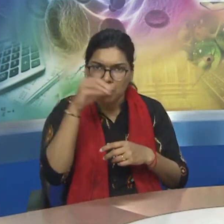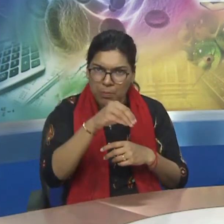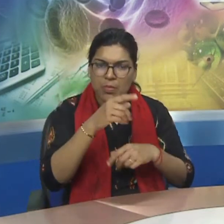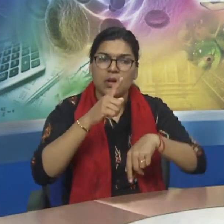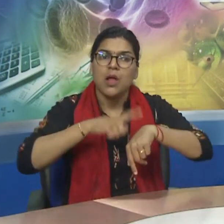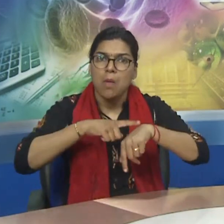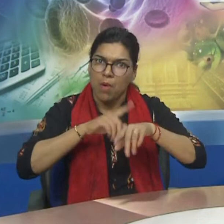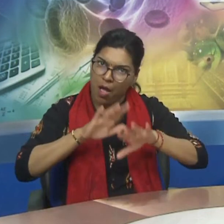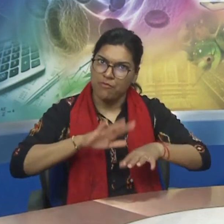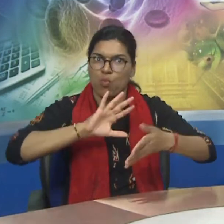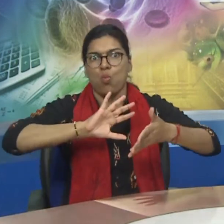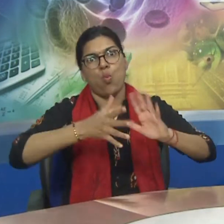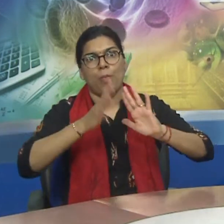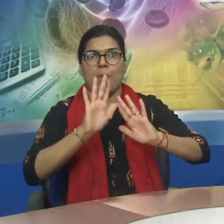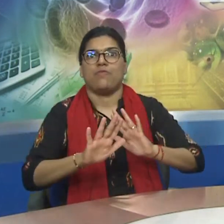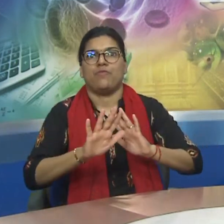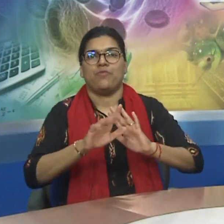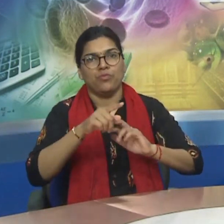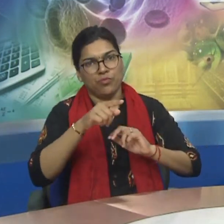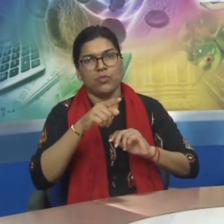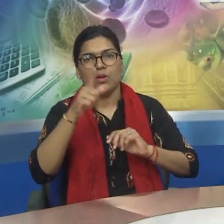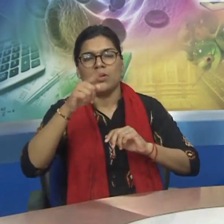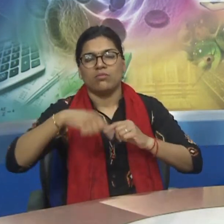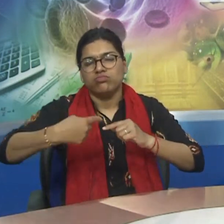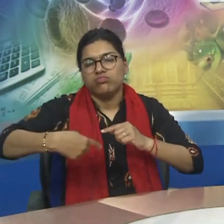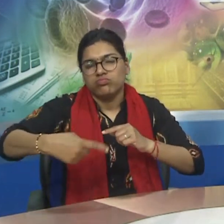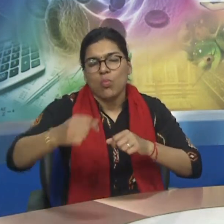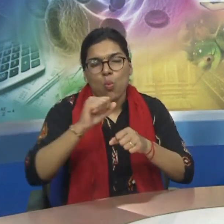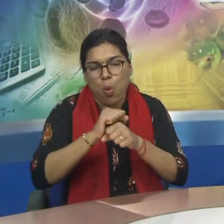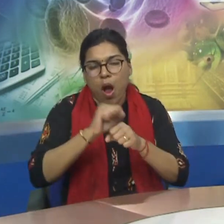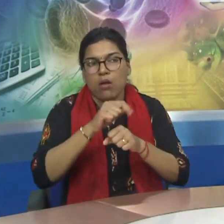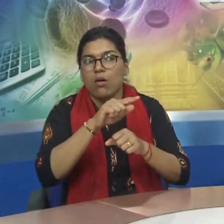put any number, any marks, any name.